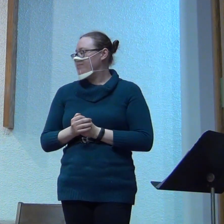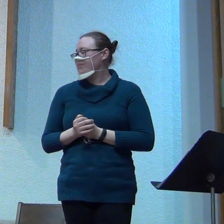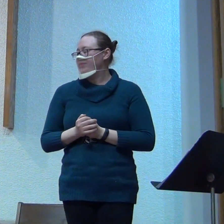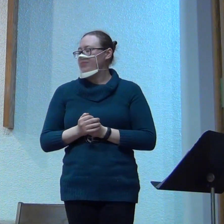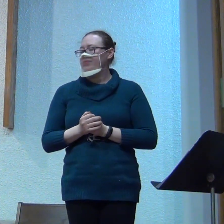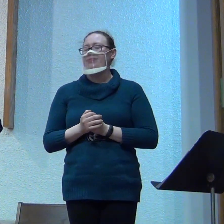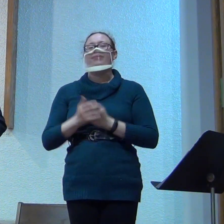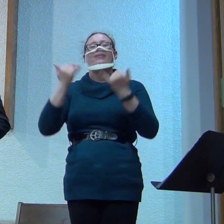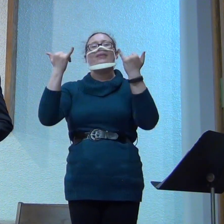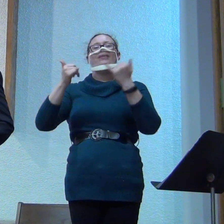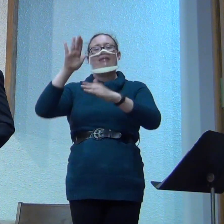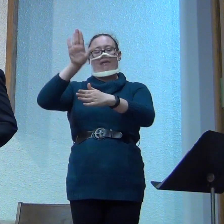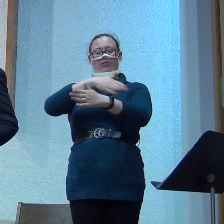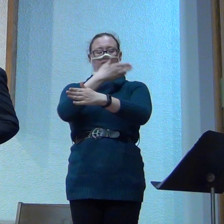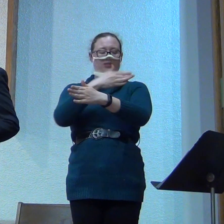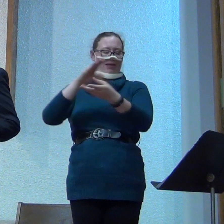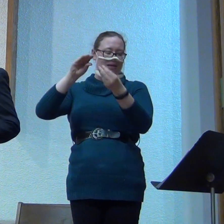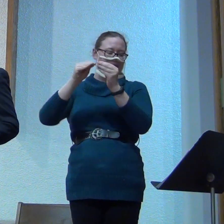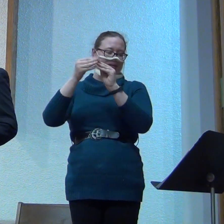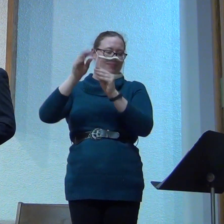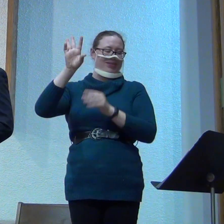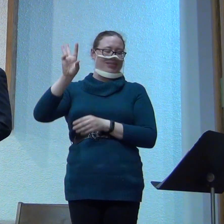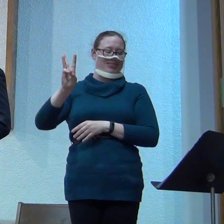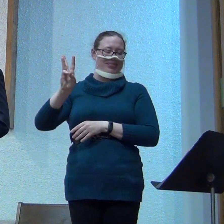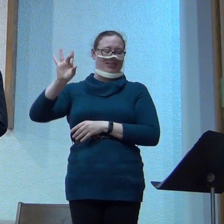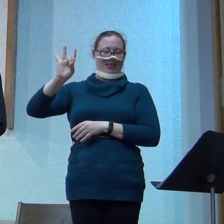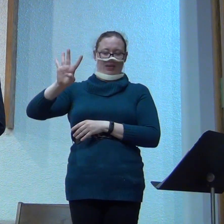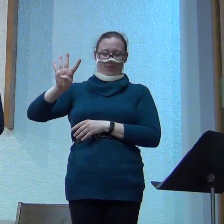We're going to sing number 684.